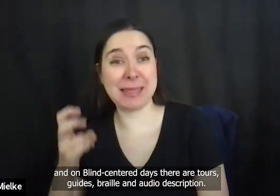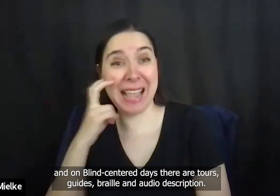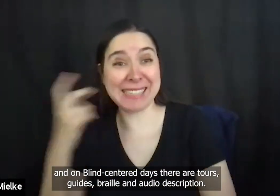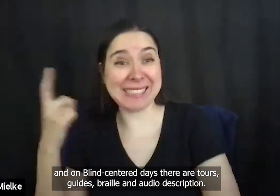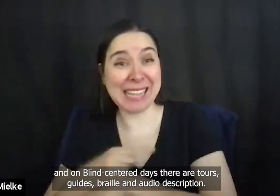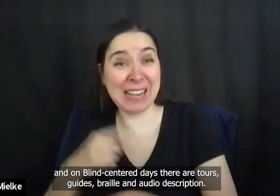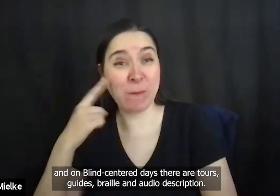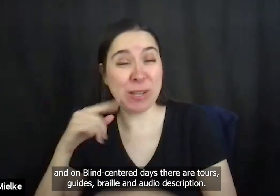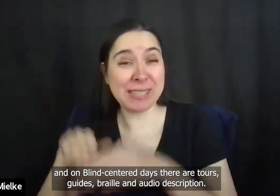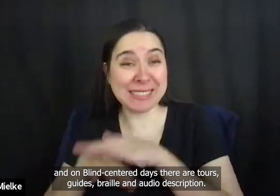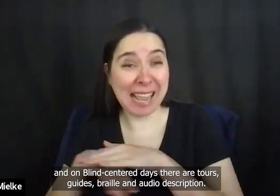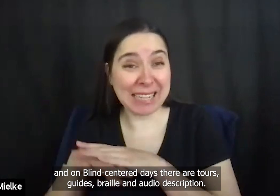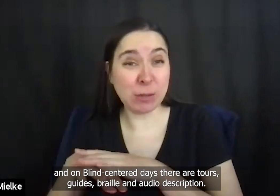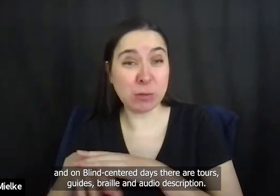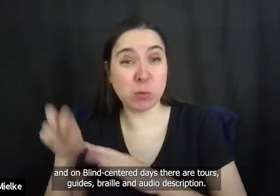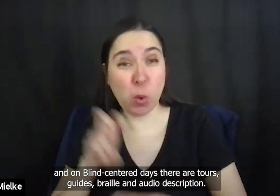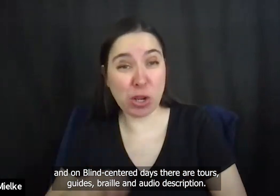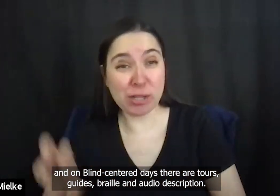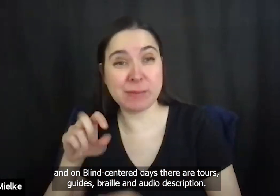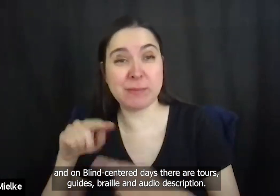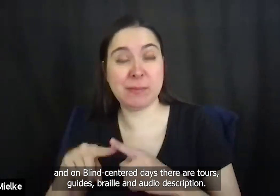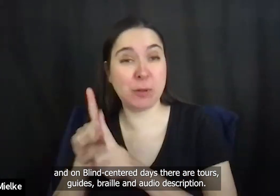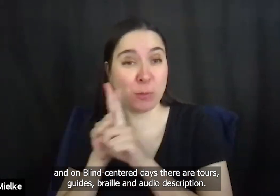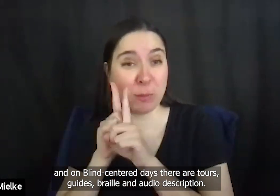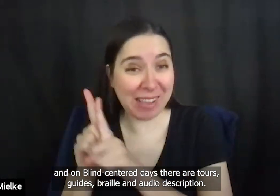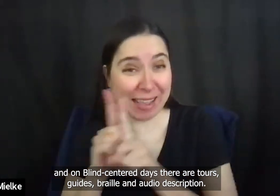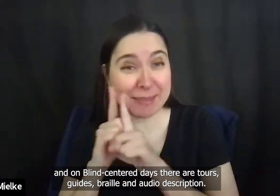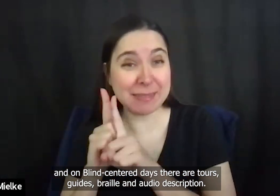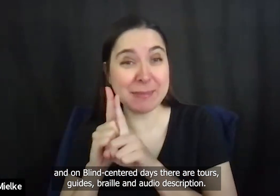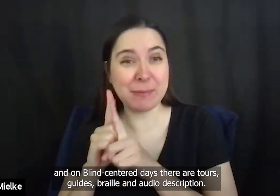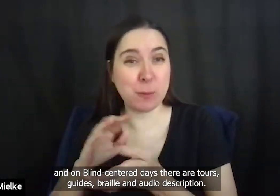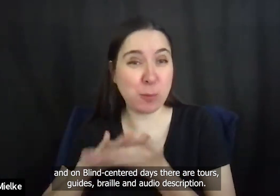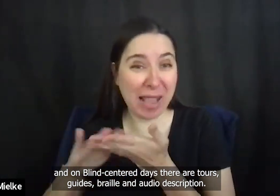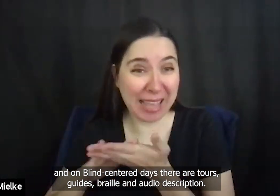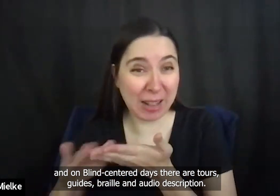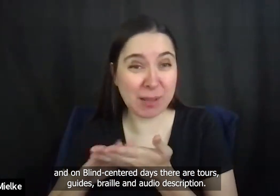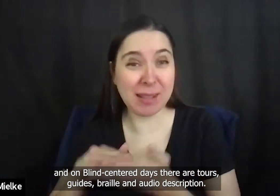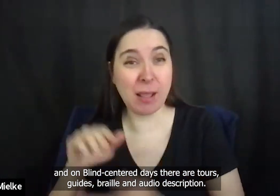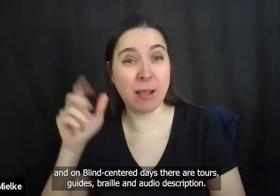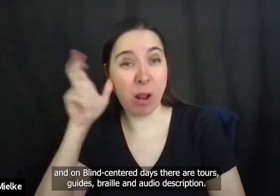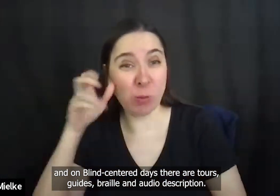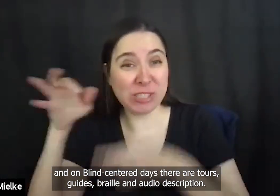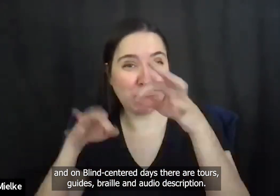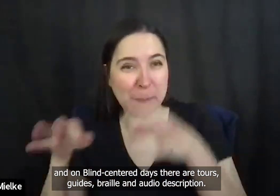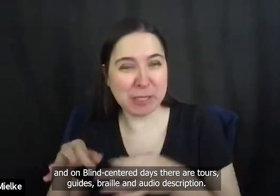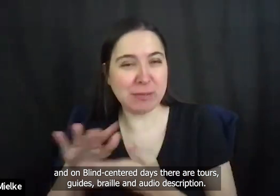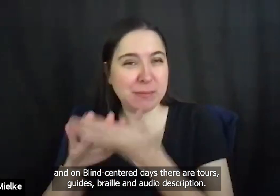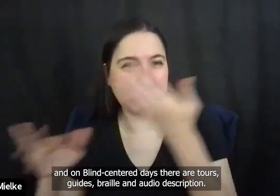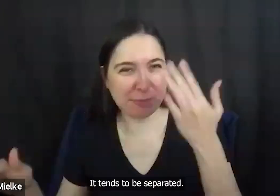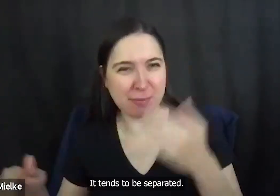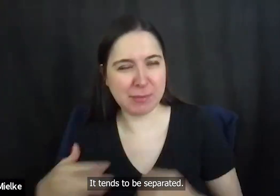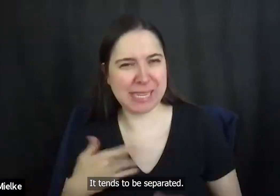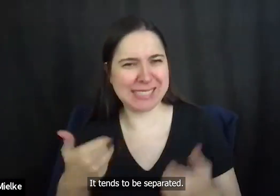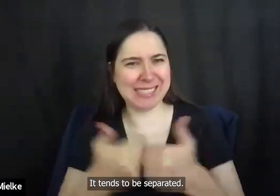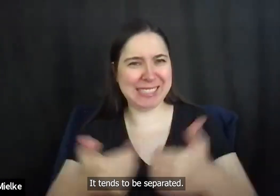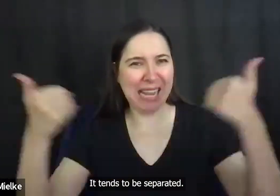on blind-centered days, there are tours, guides, braille, and audio description. It tends to be